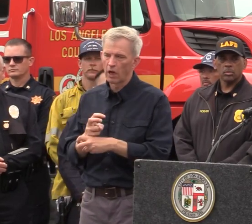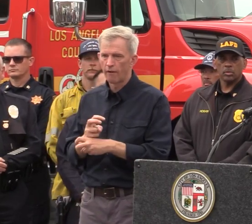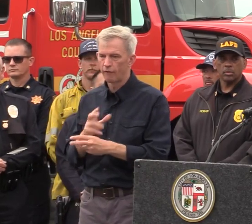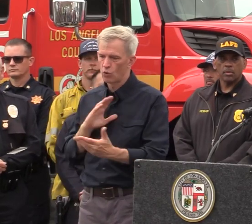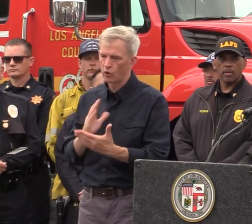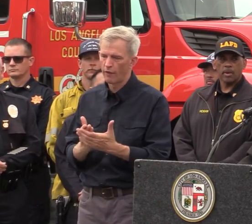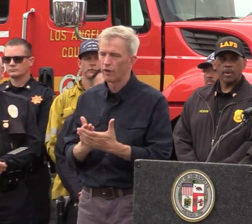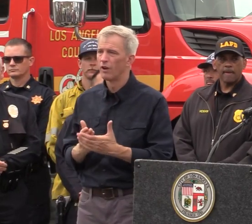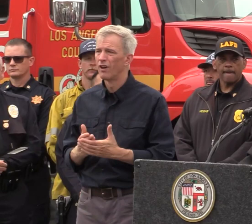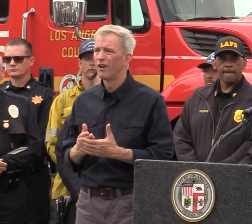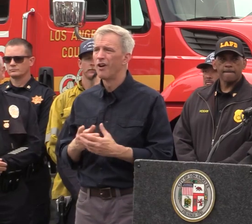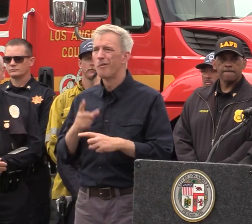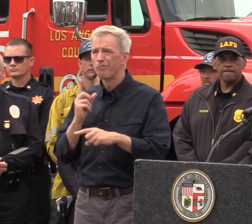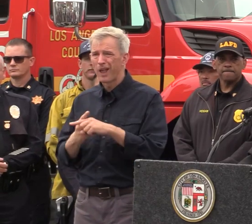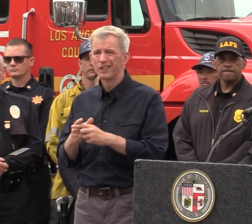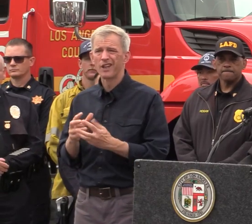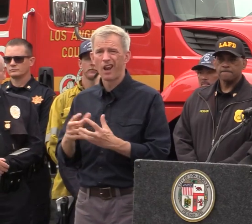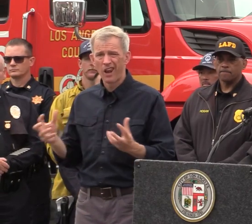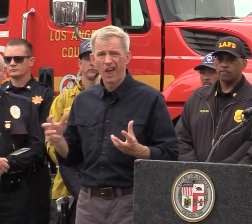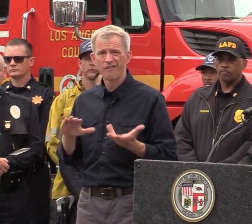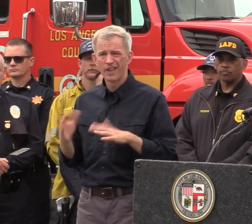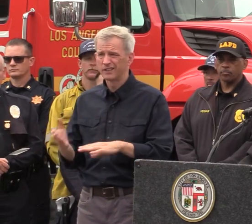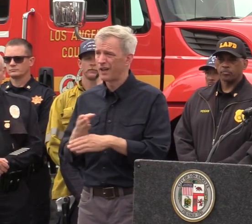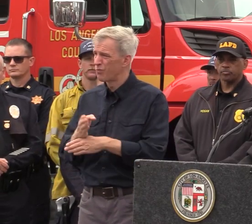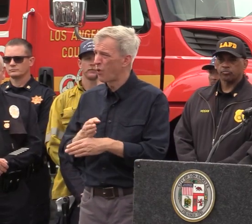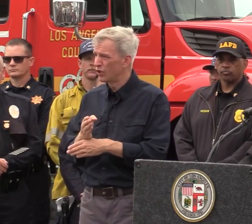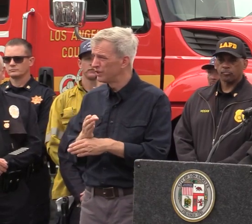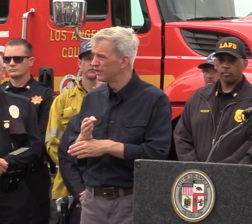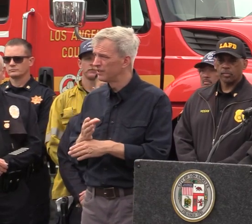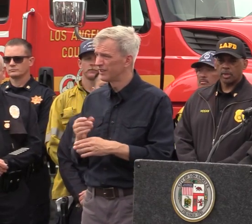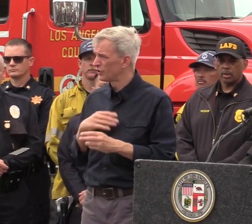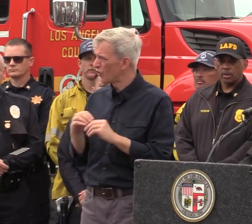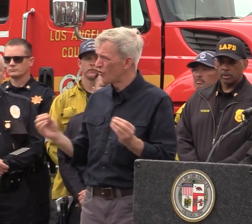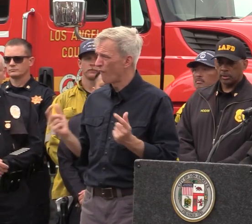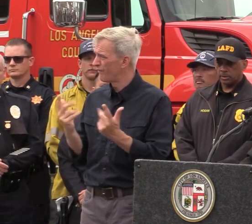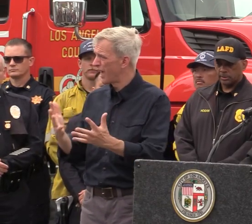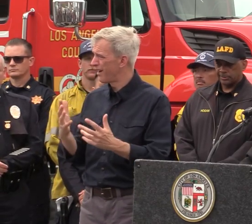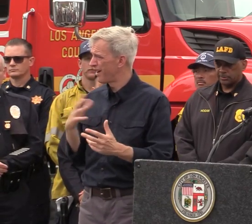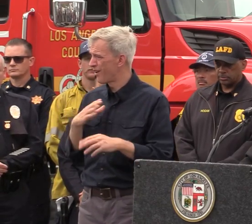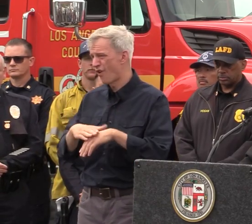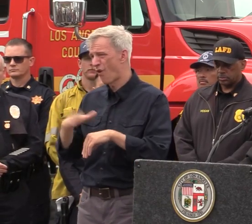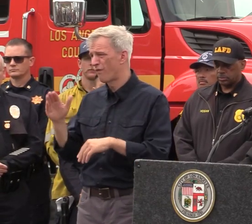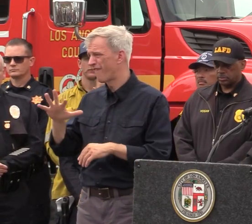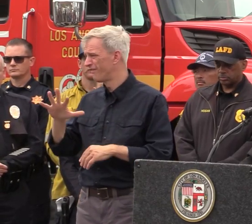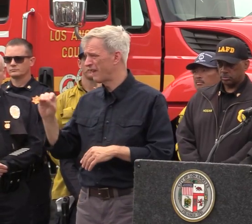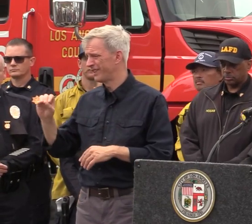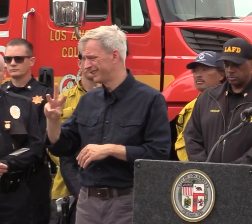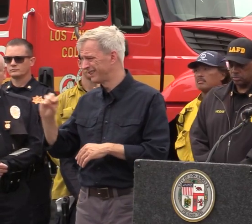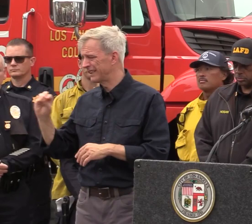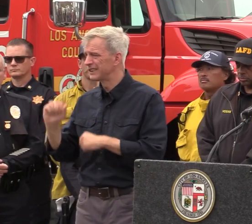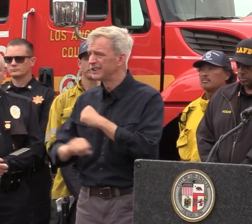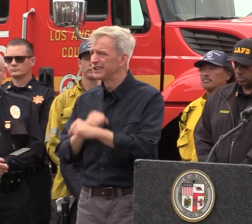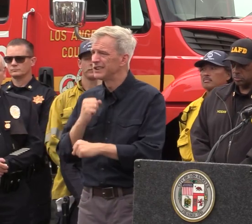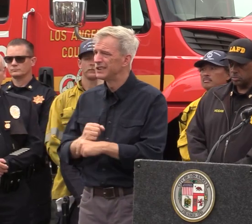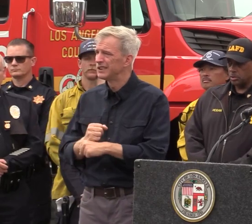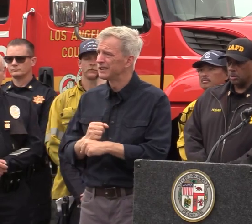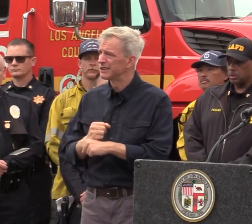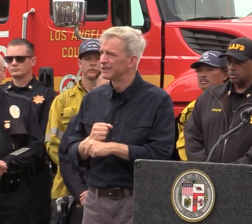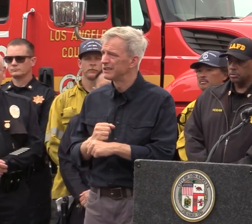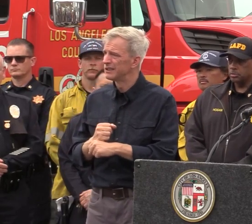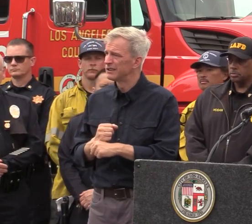of the vegetation in these canyons has not seen any fire activity in over 50 to 60 years in some of the